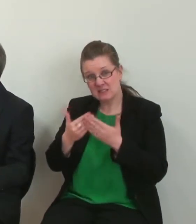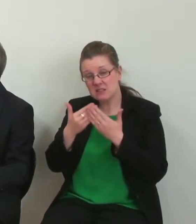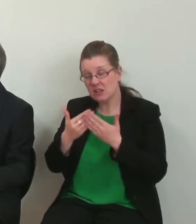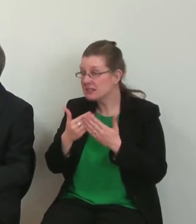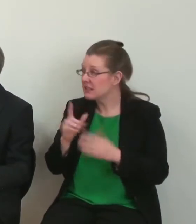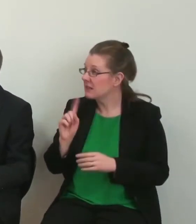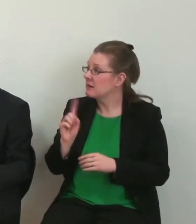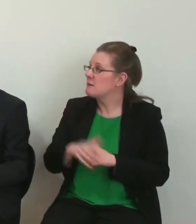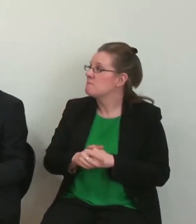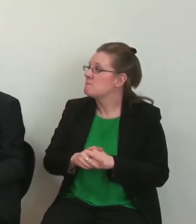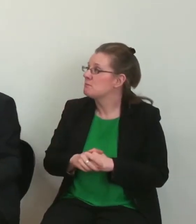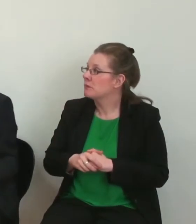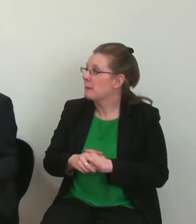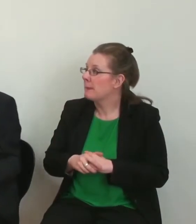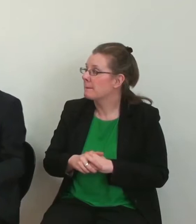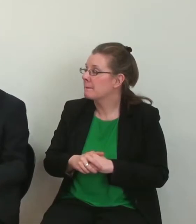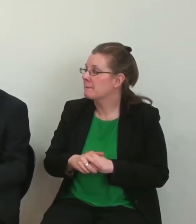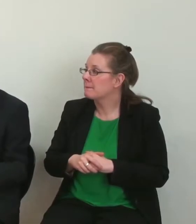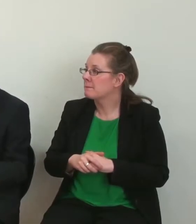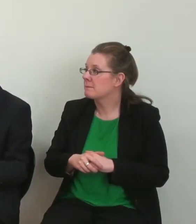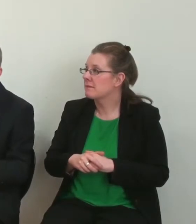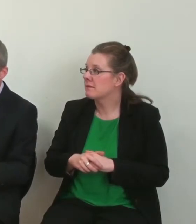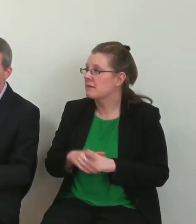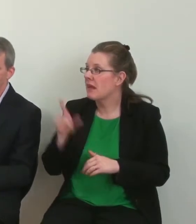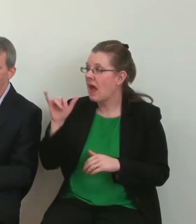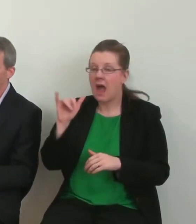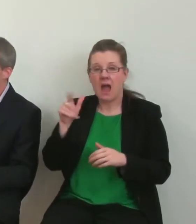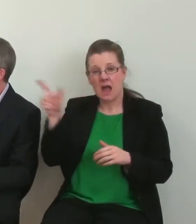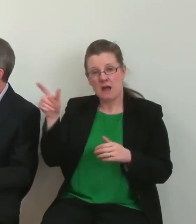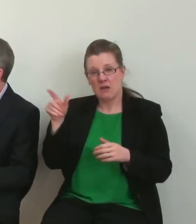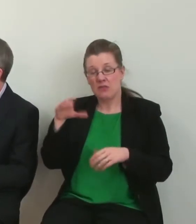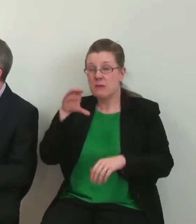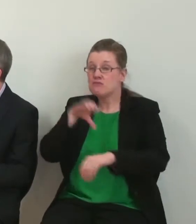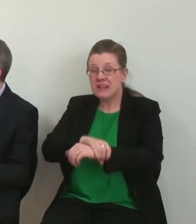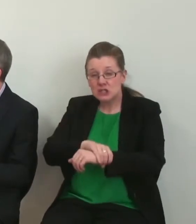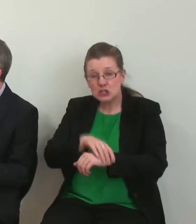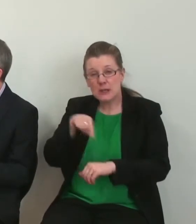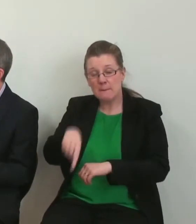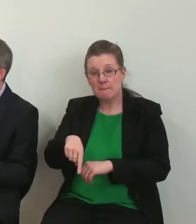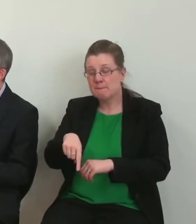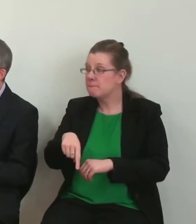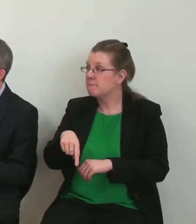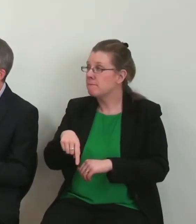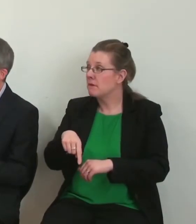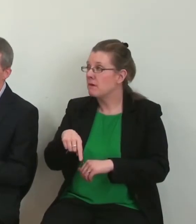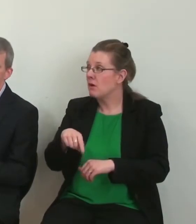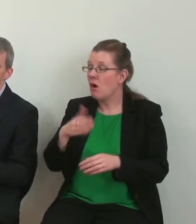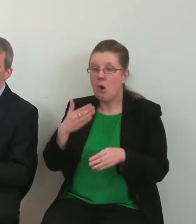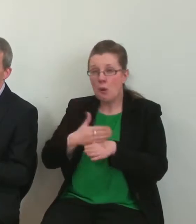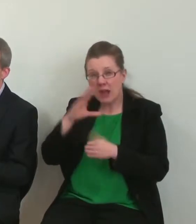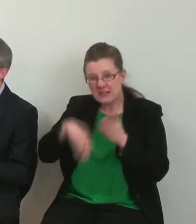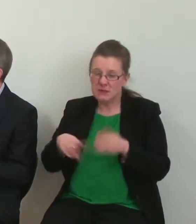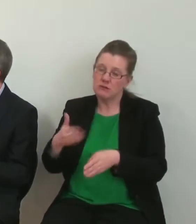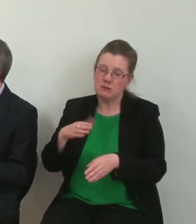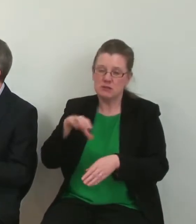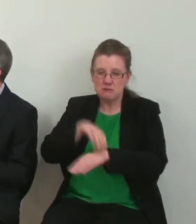So there let's as have well? another prompt. How might the apprenticeship or work experience, well, it's an apprenticeship in Jasmine's